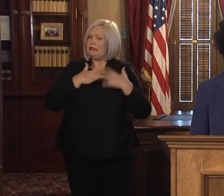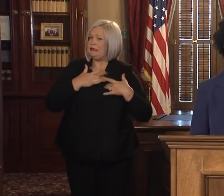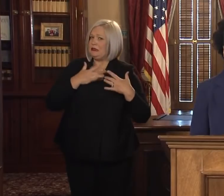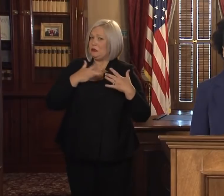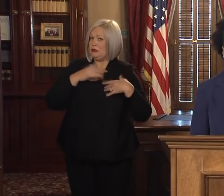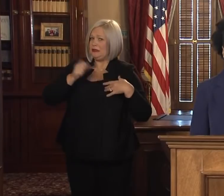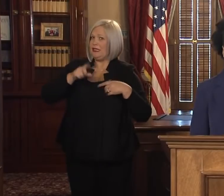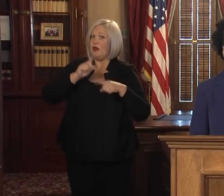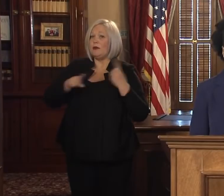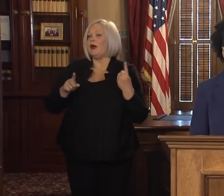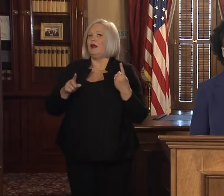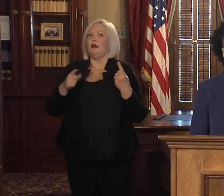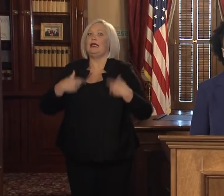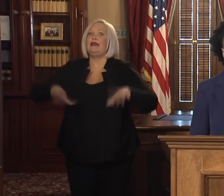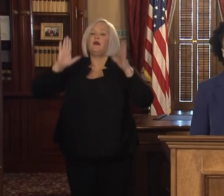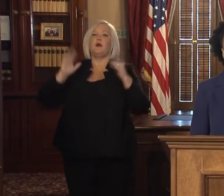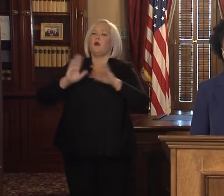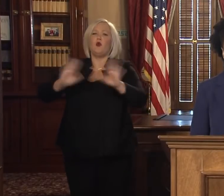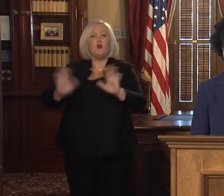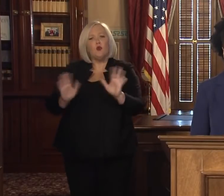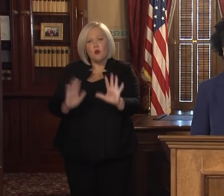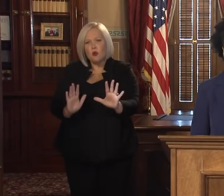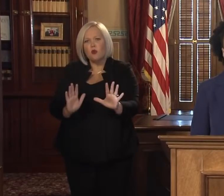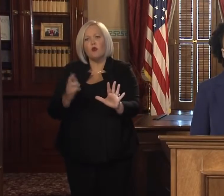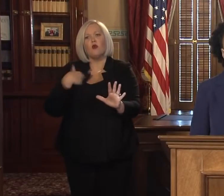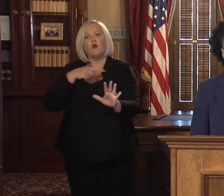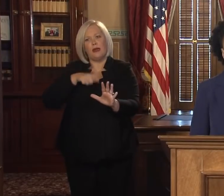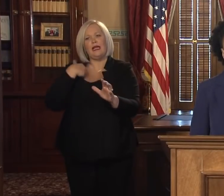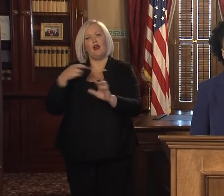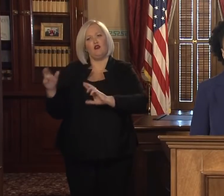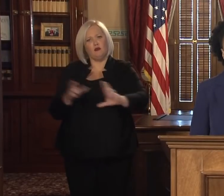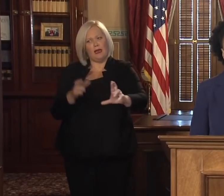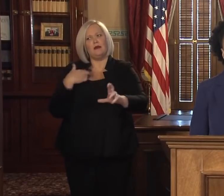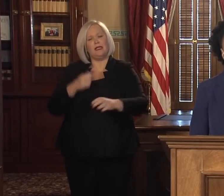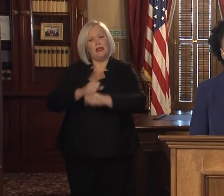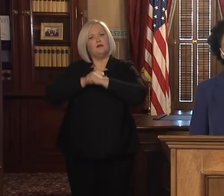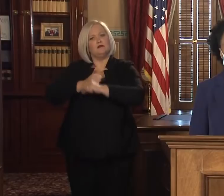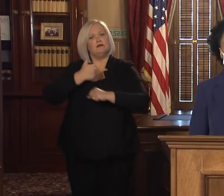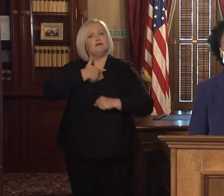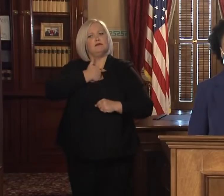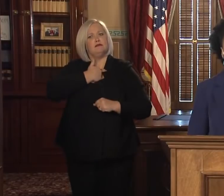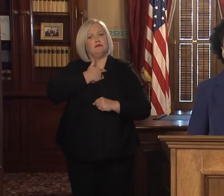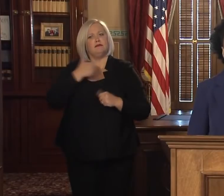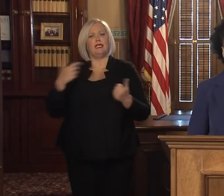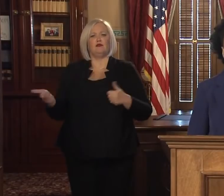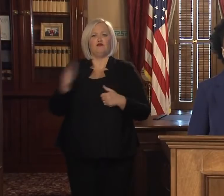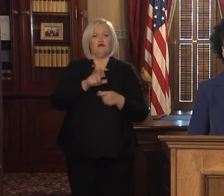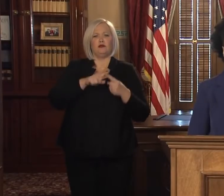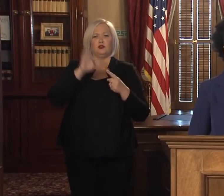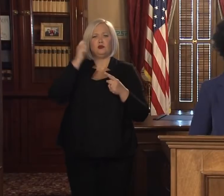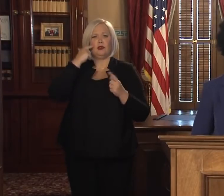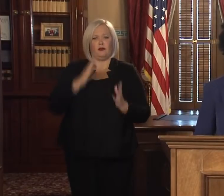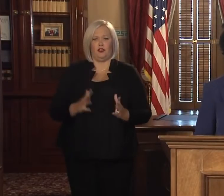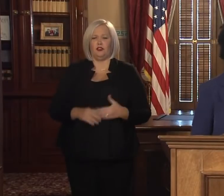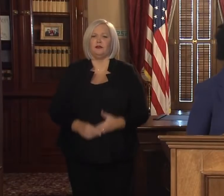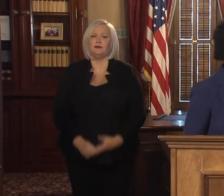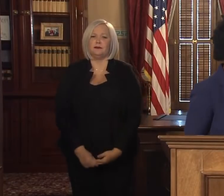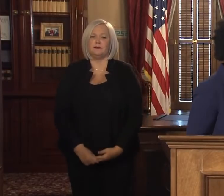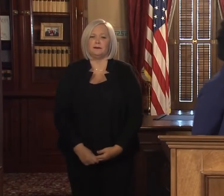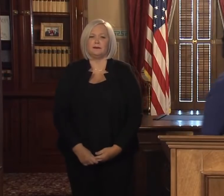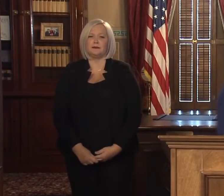not helpless. If we use the public health tools that we have, we can get through this. And with that, I'll turn it back over to the governor.